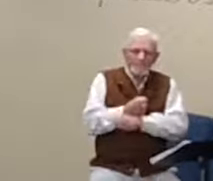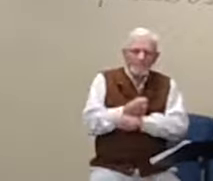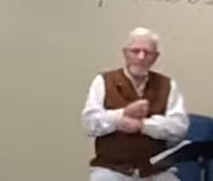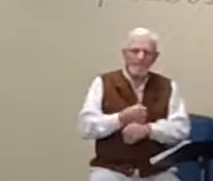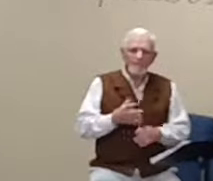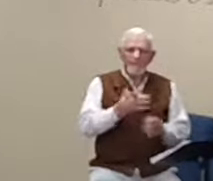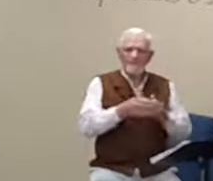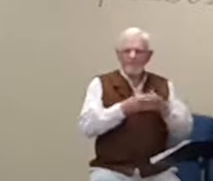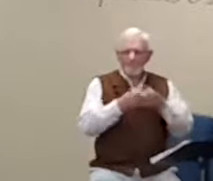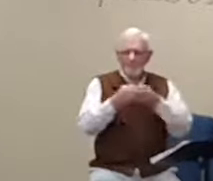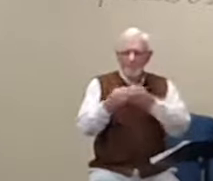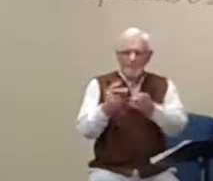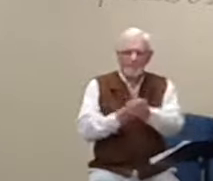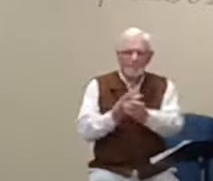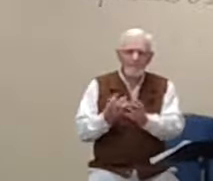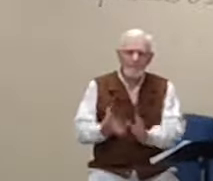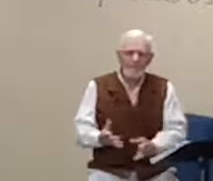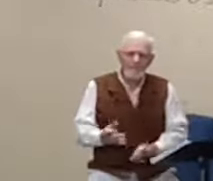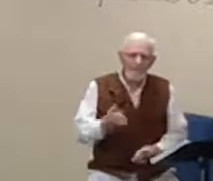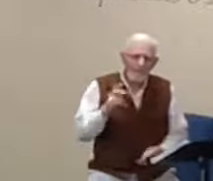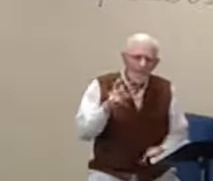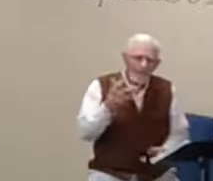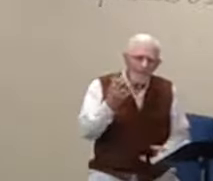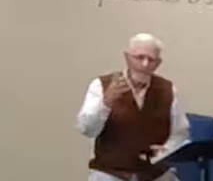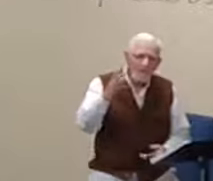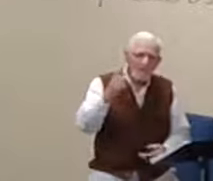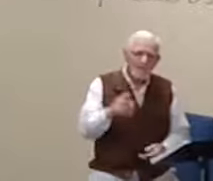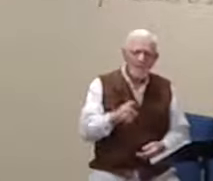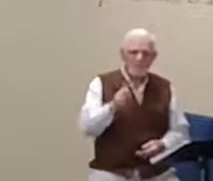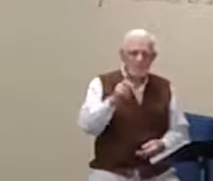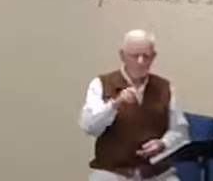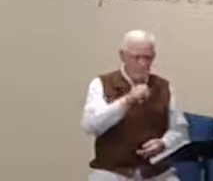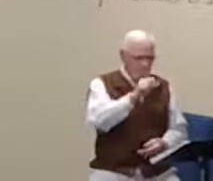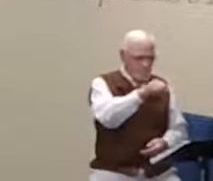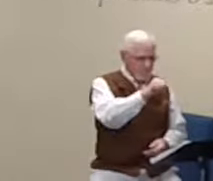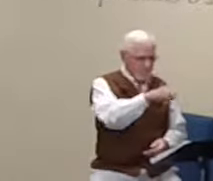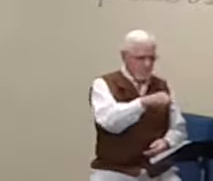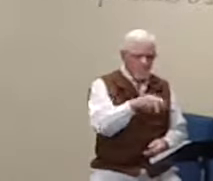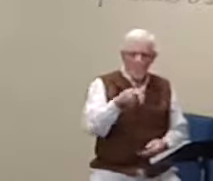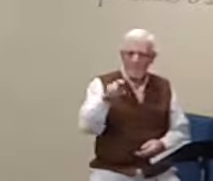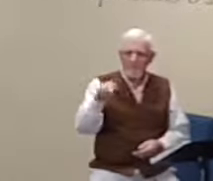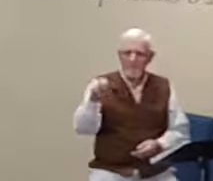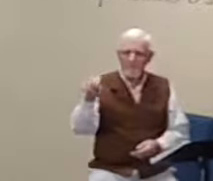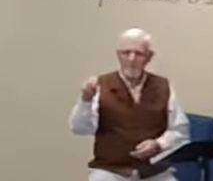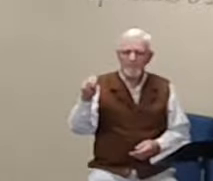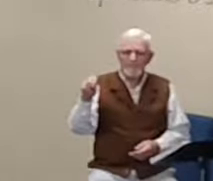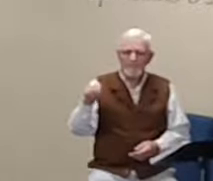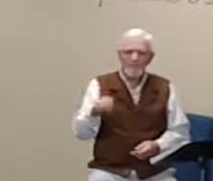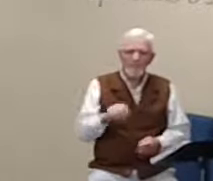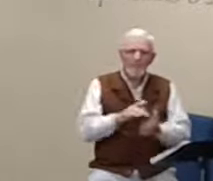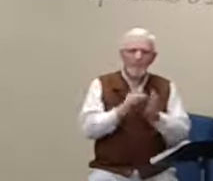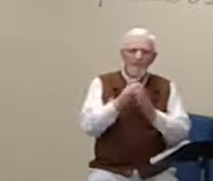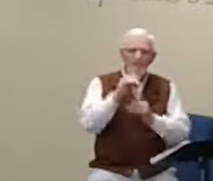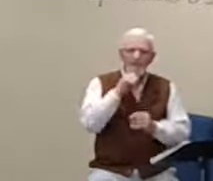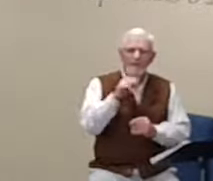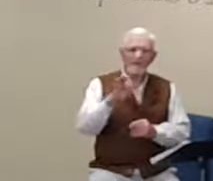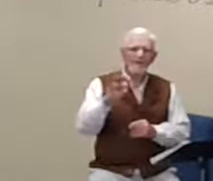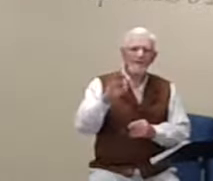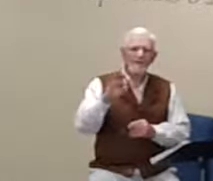shepherd. The will of God is not a list of do's and don'ts. The Christian life is not keeping the fundamentals of the